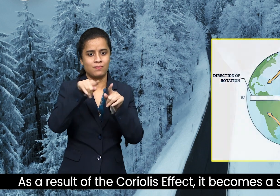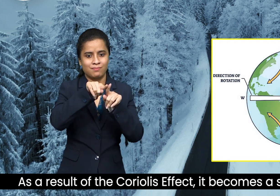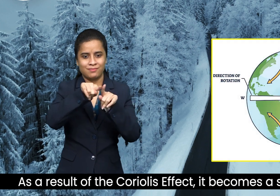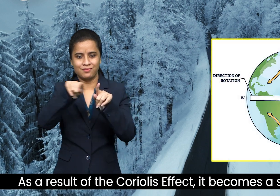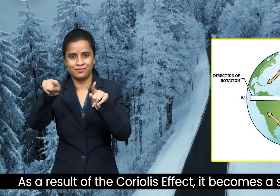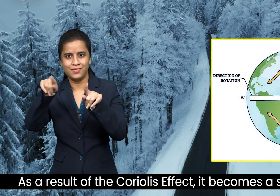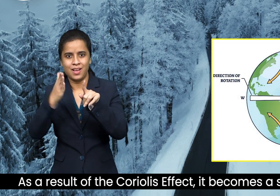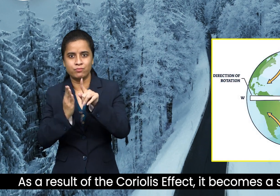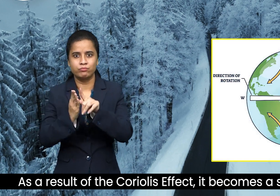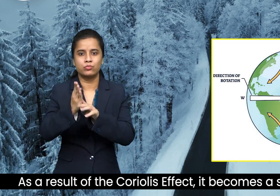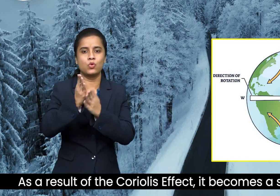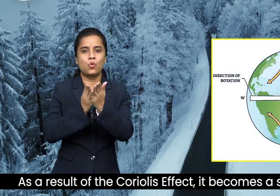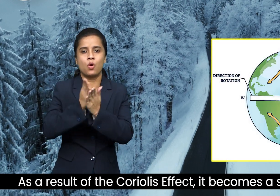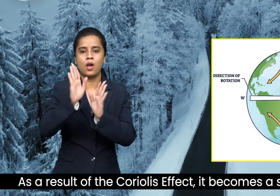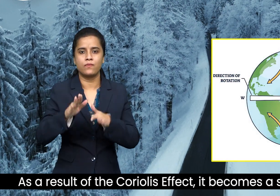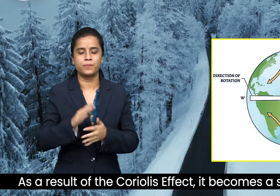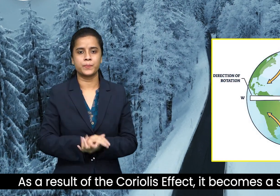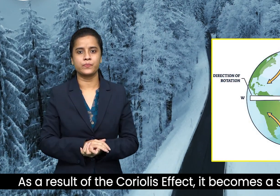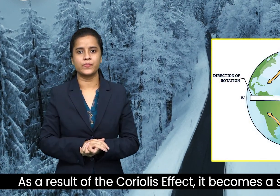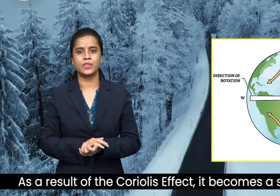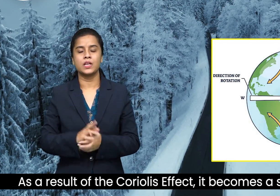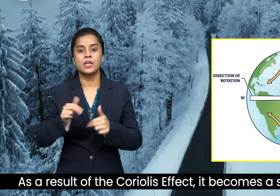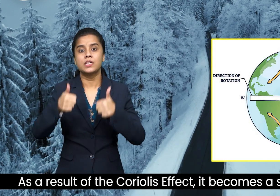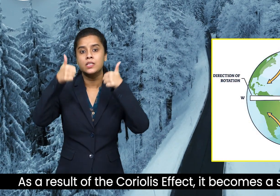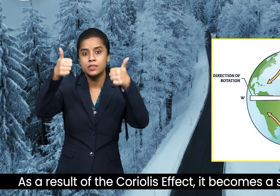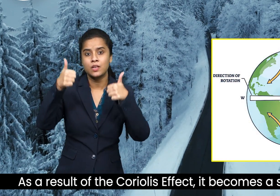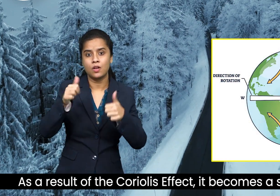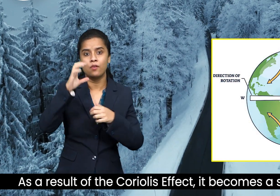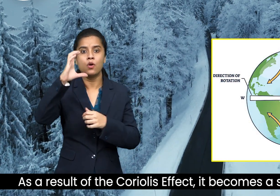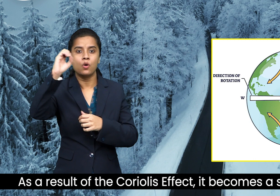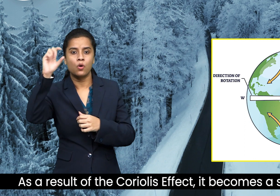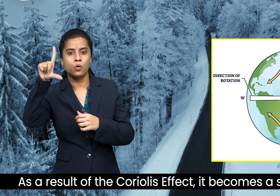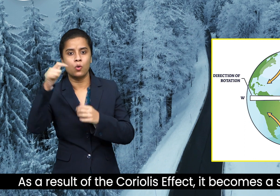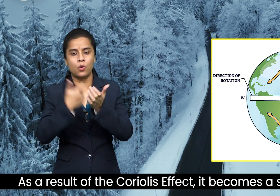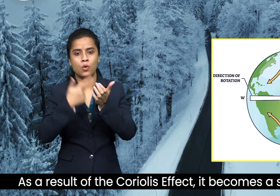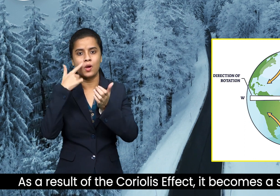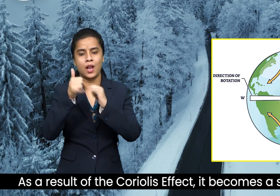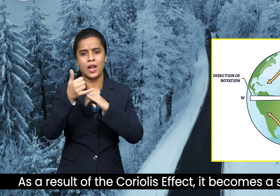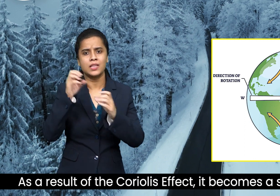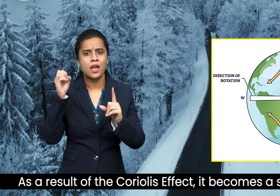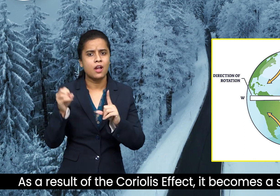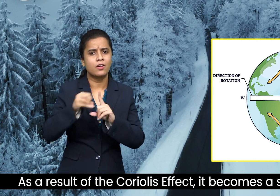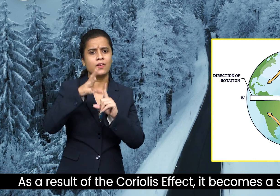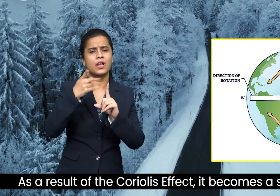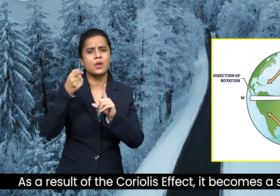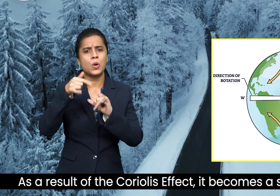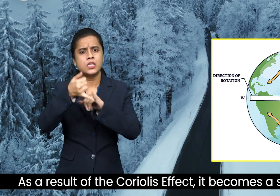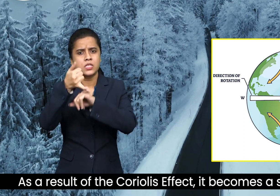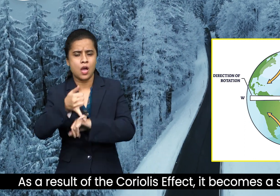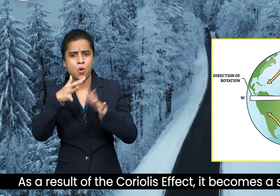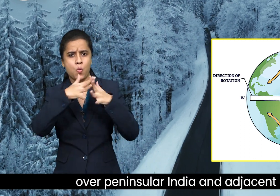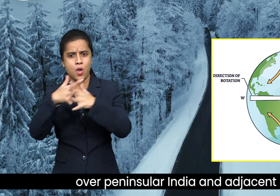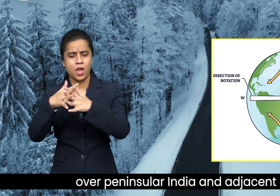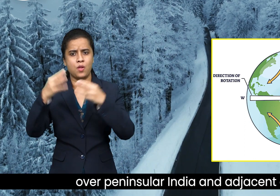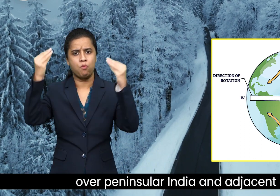As a result of the Coriolis effect, it becomes a southwest